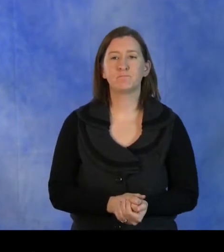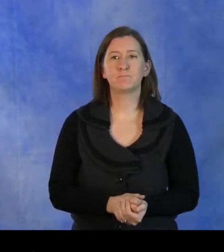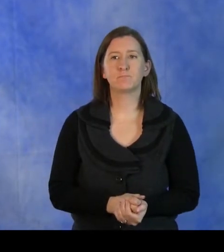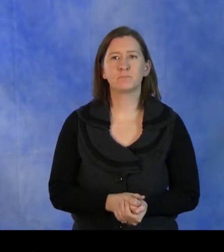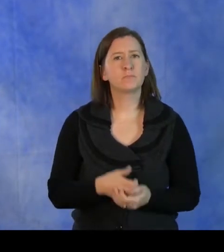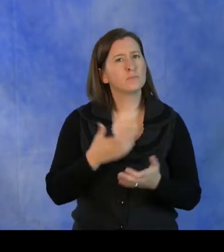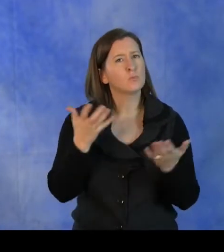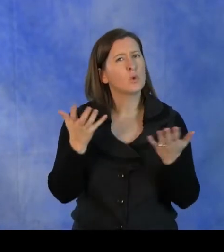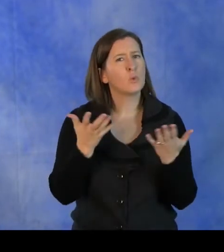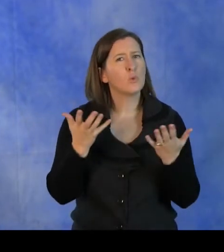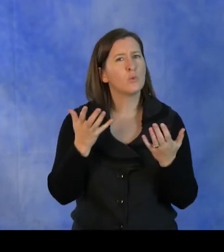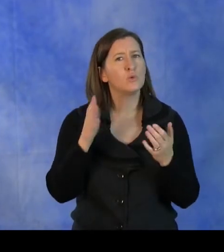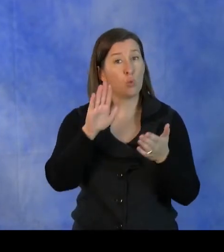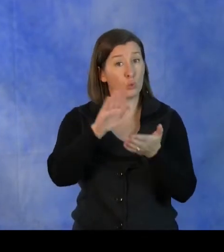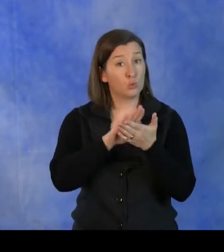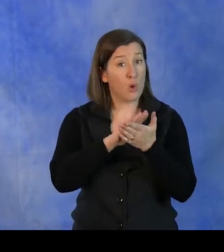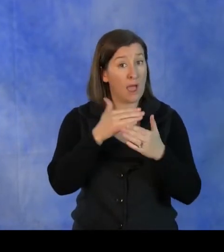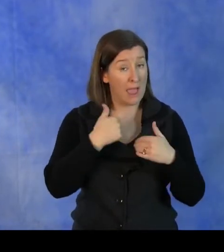one?